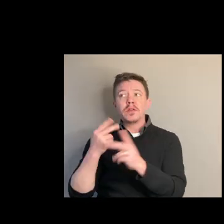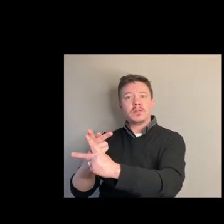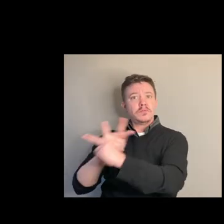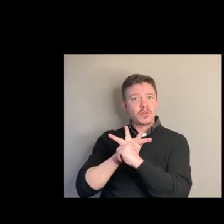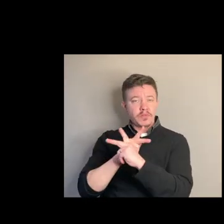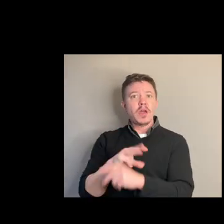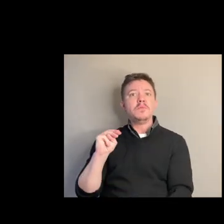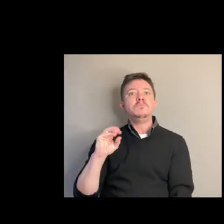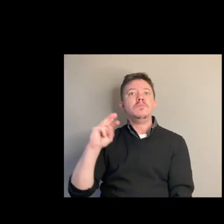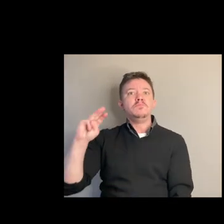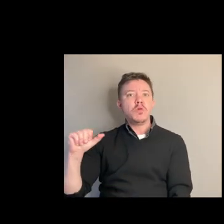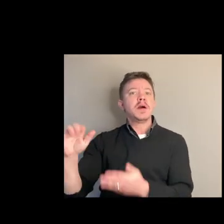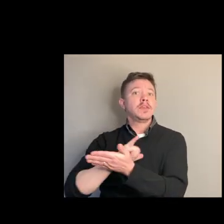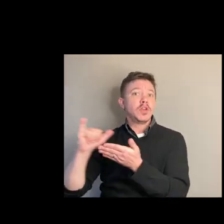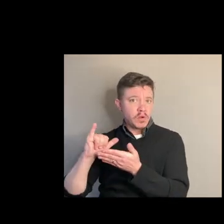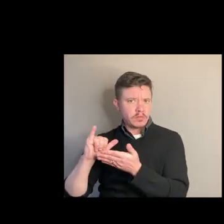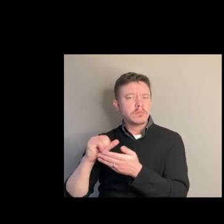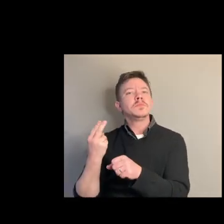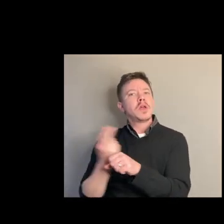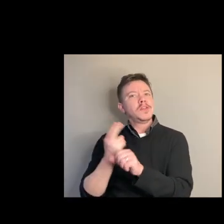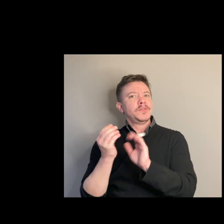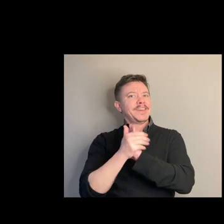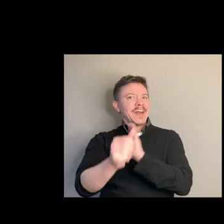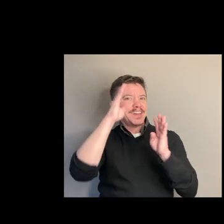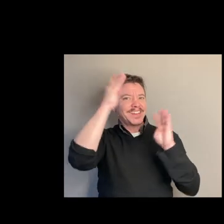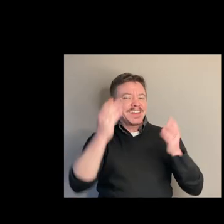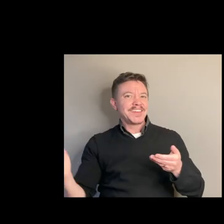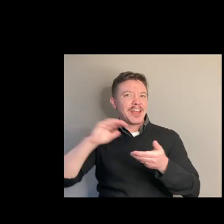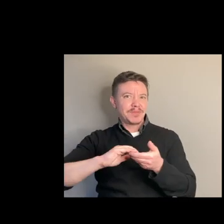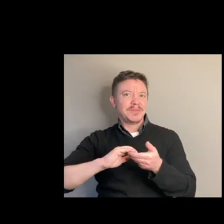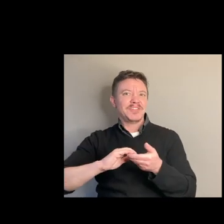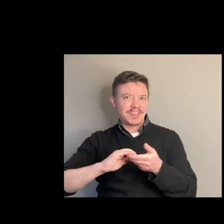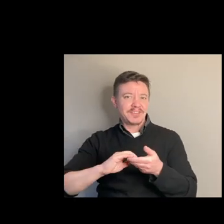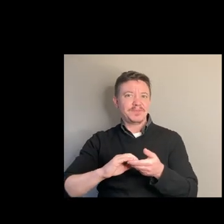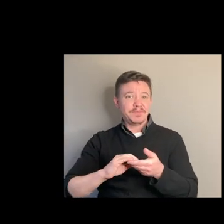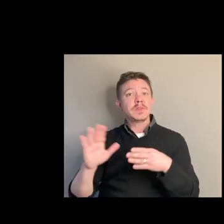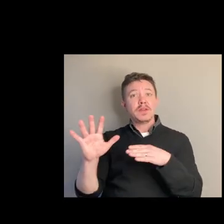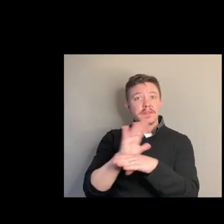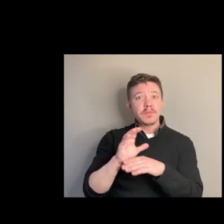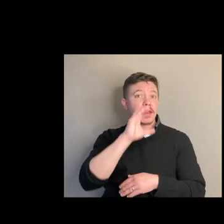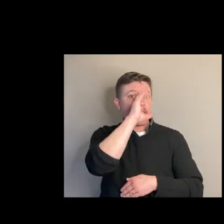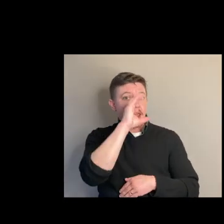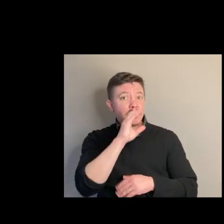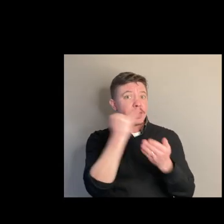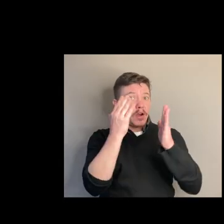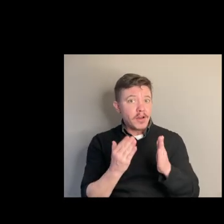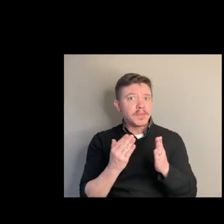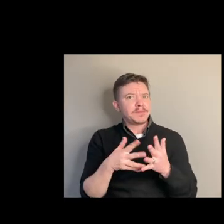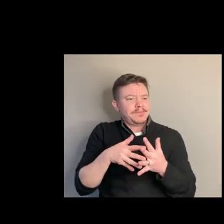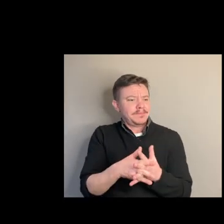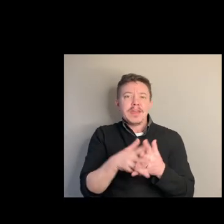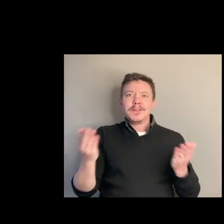exhibition is coming to us from the Museum of Modern Art in New York and draws on the talent and creative collaboration of cinematic